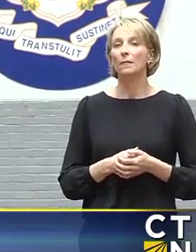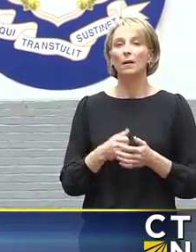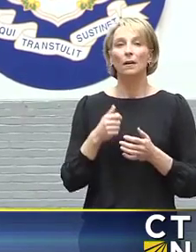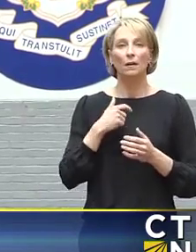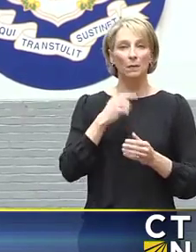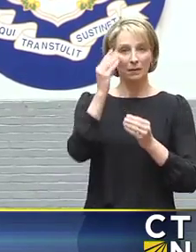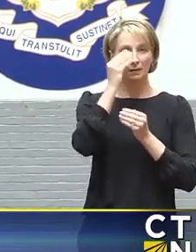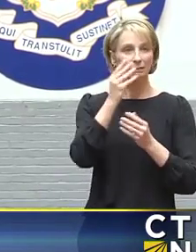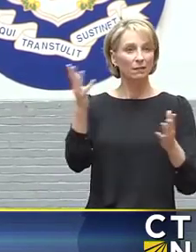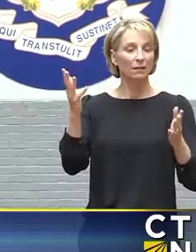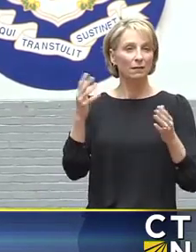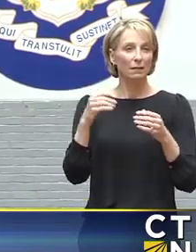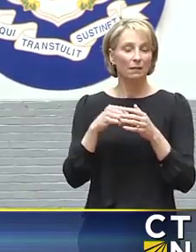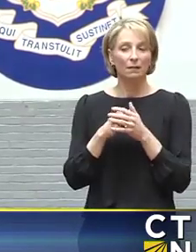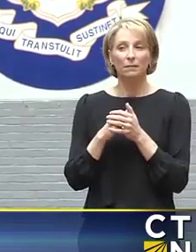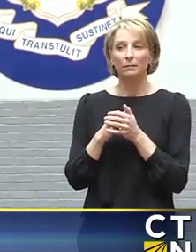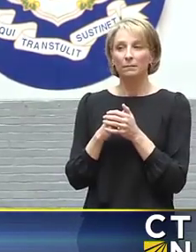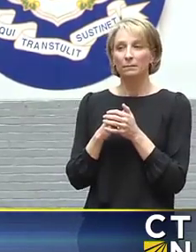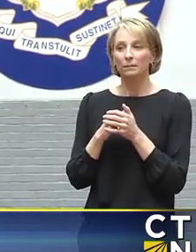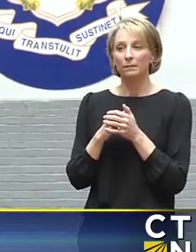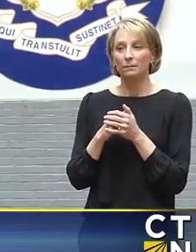since our first